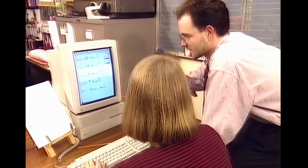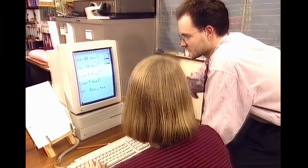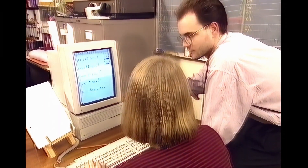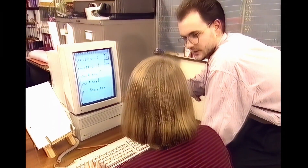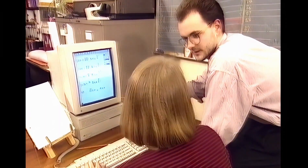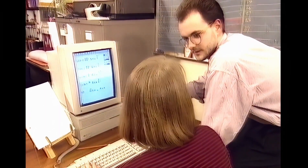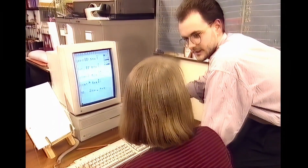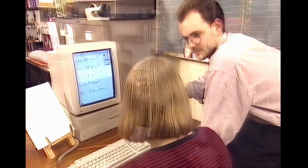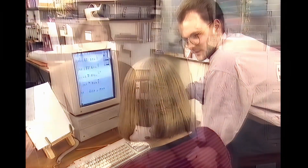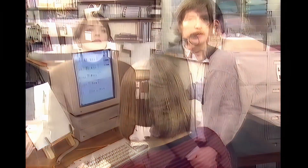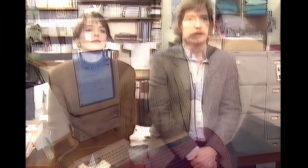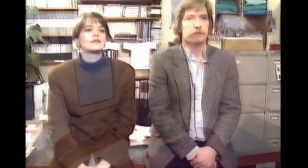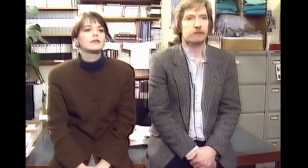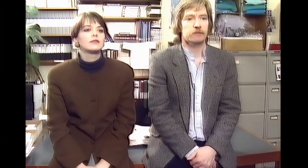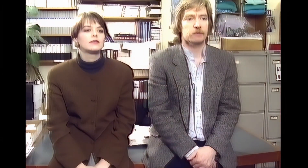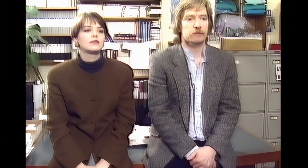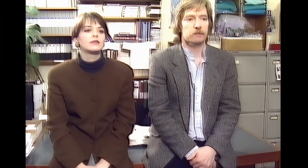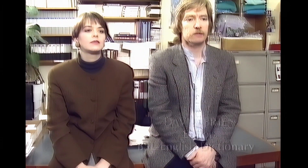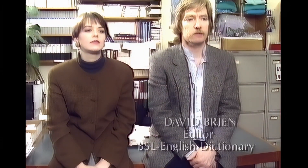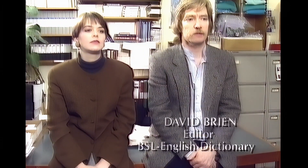Roy did last week. Okay. Thanks.